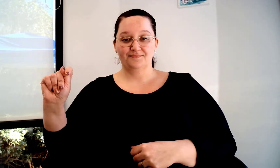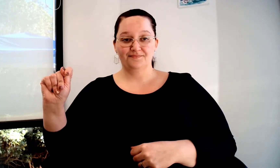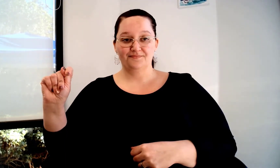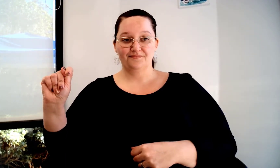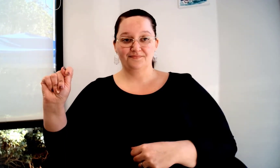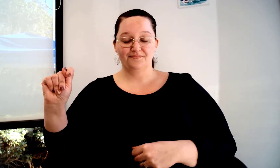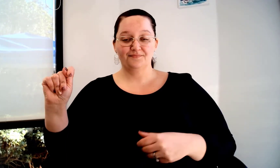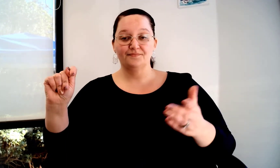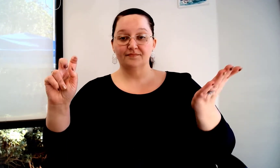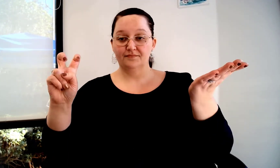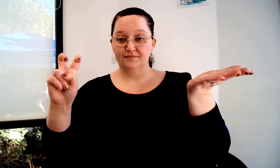ticket.